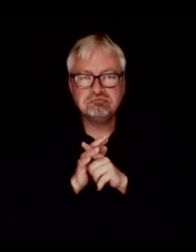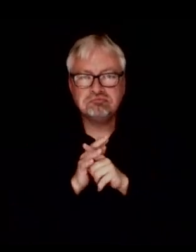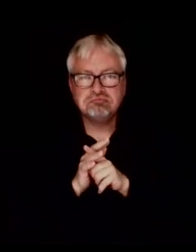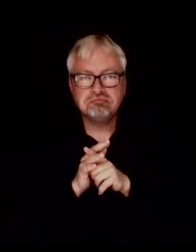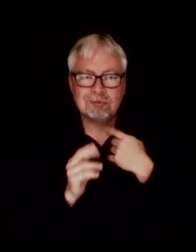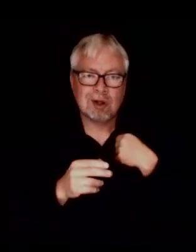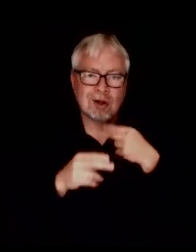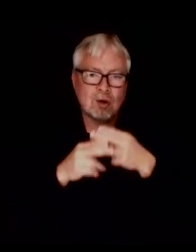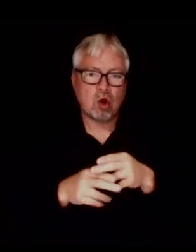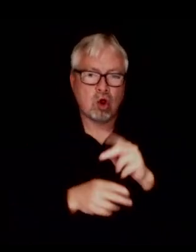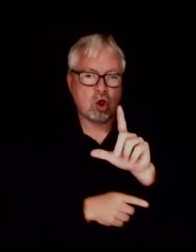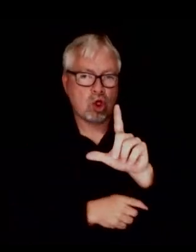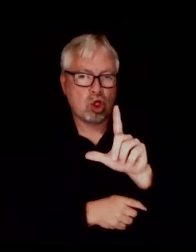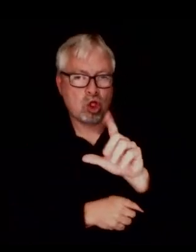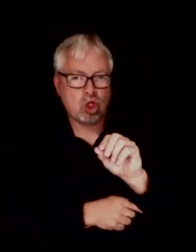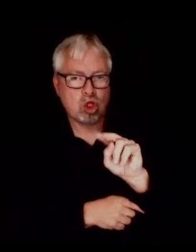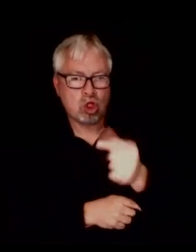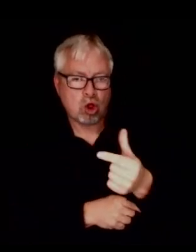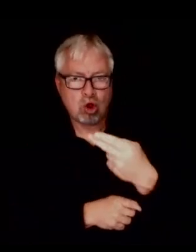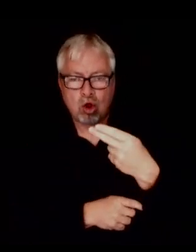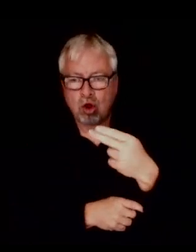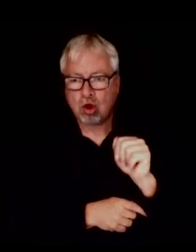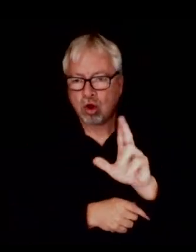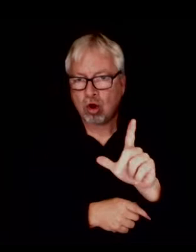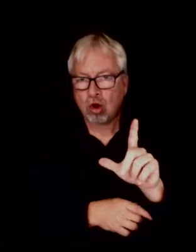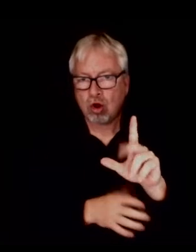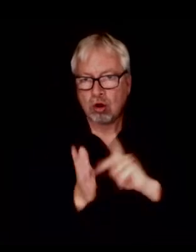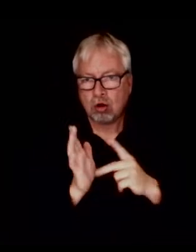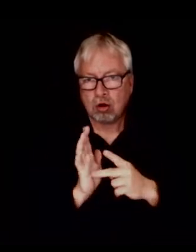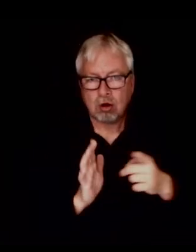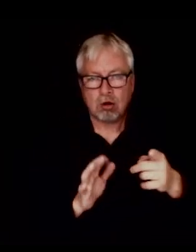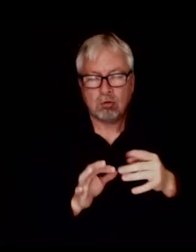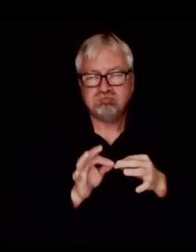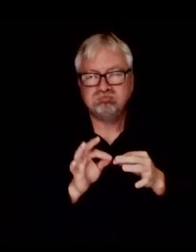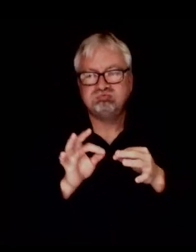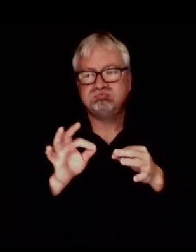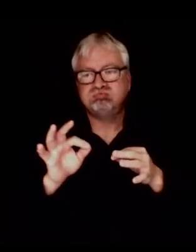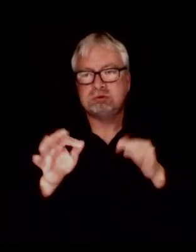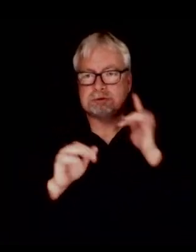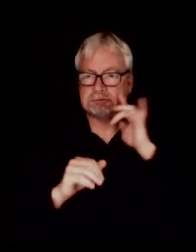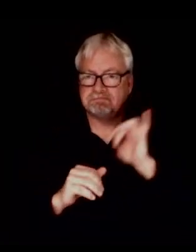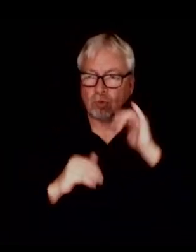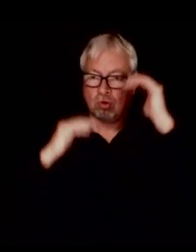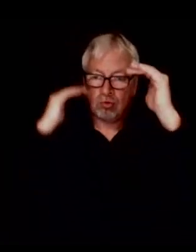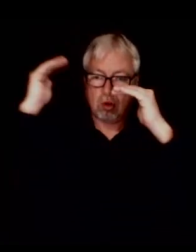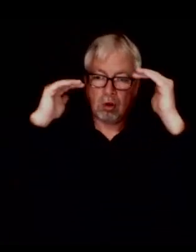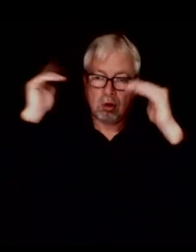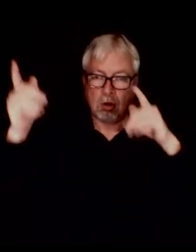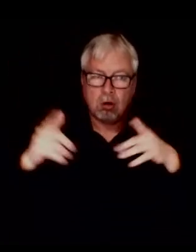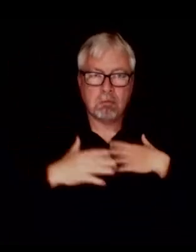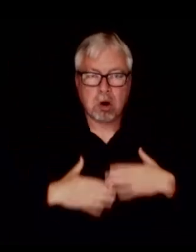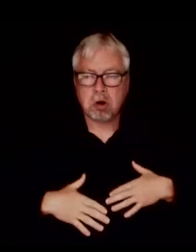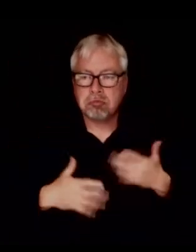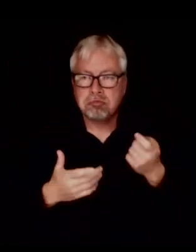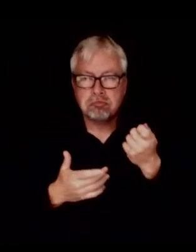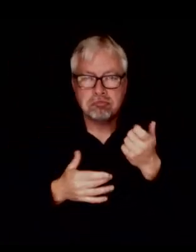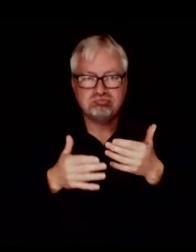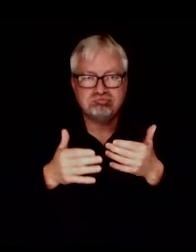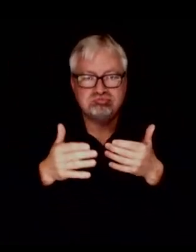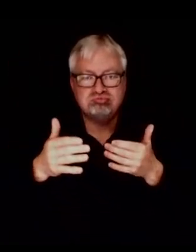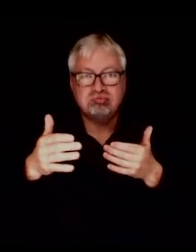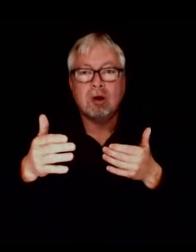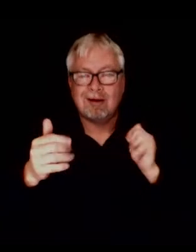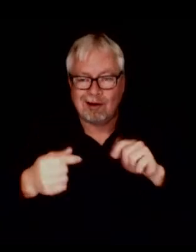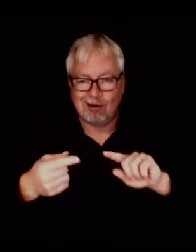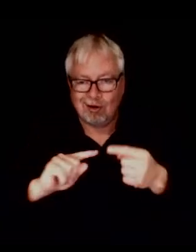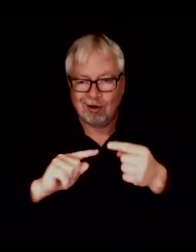symptoms experienced in adults. Children are experiencing other harm from COVID-19, including social